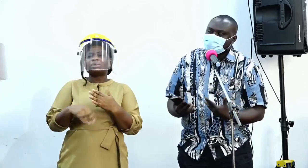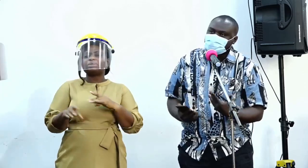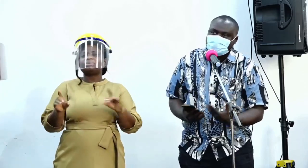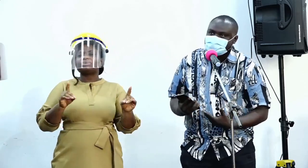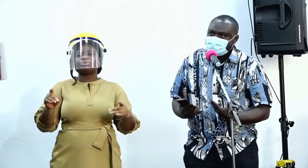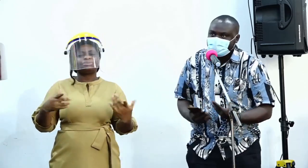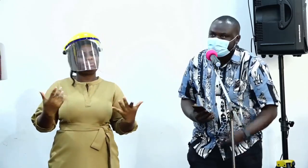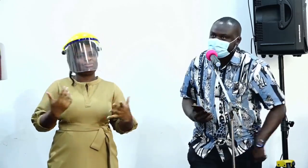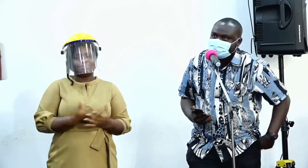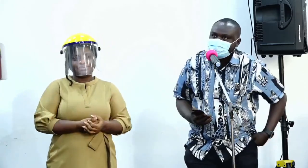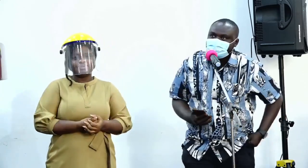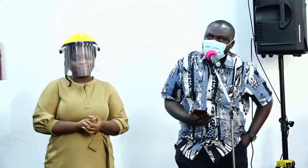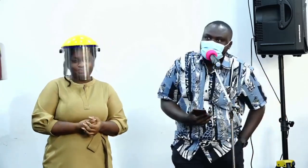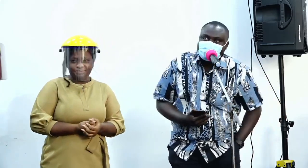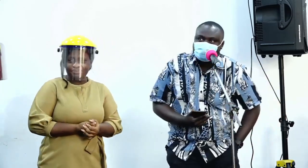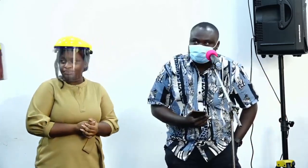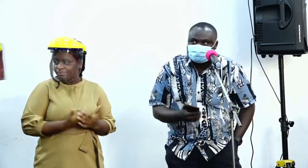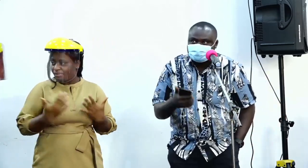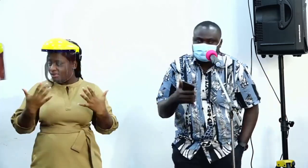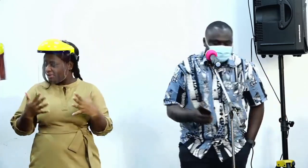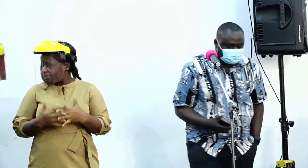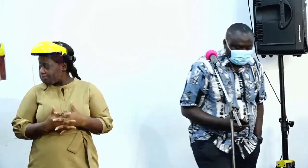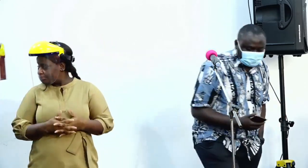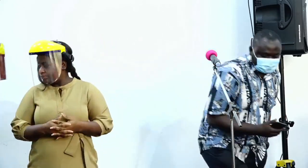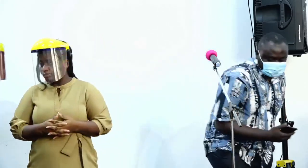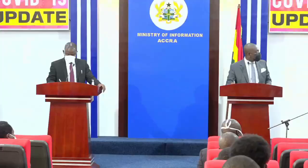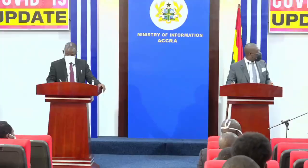genome sequencing efforts? Thank you.